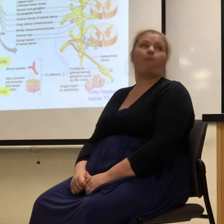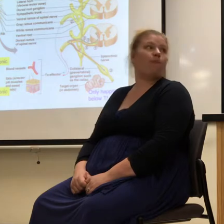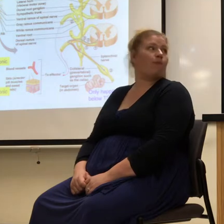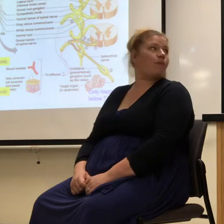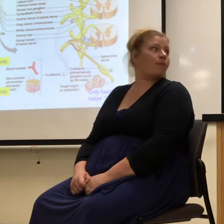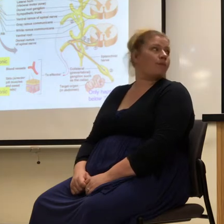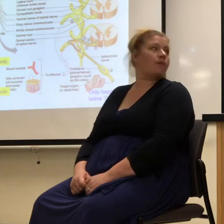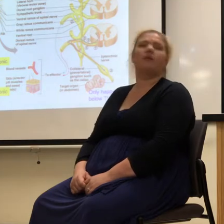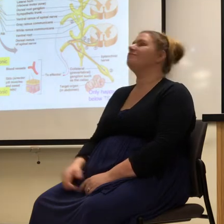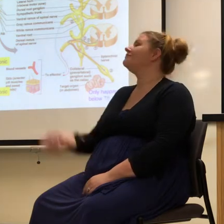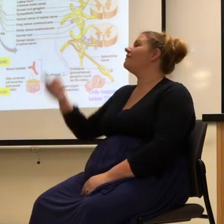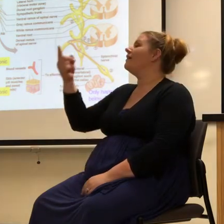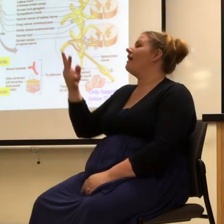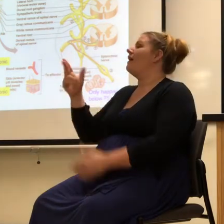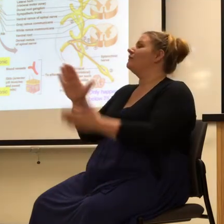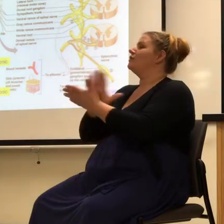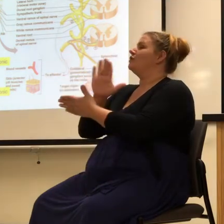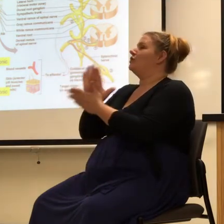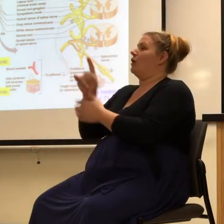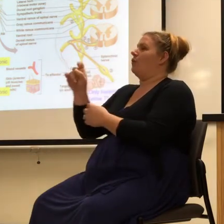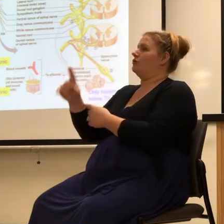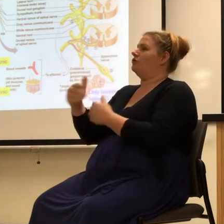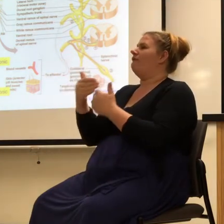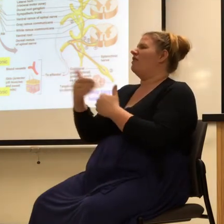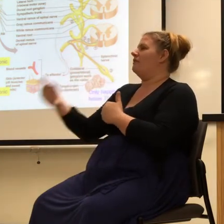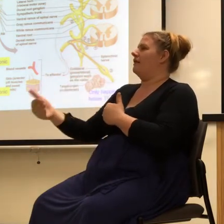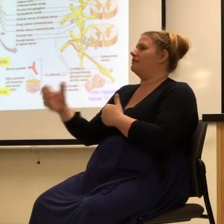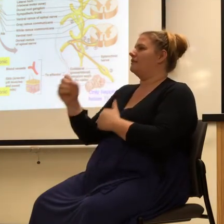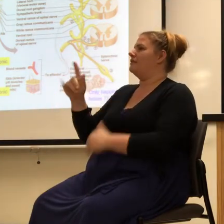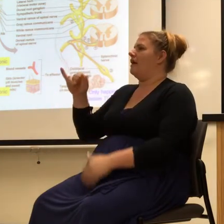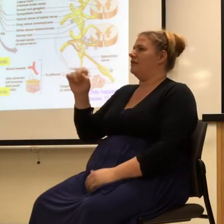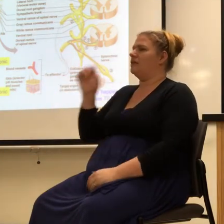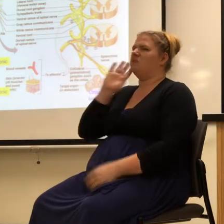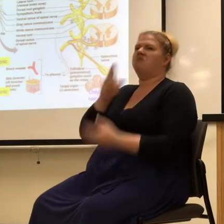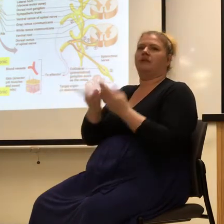I want to do some ask you questions with the next slides. Pass them out.